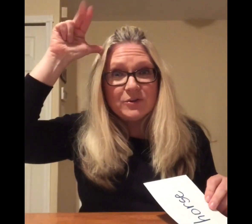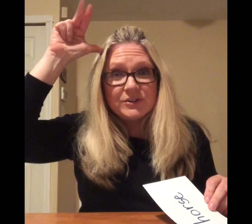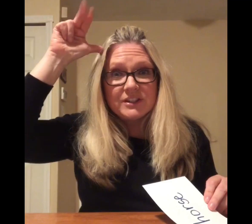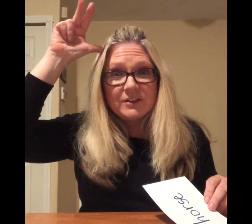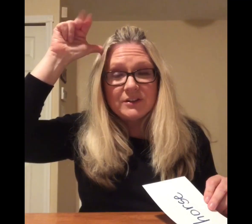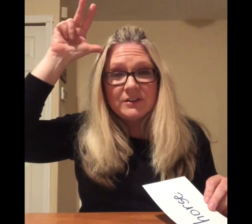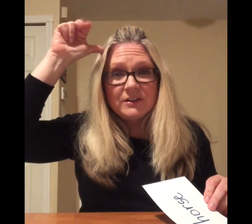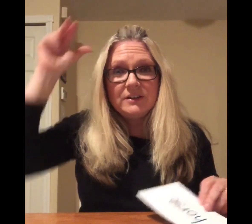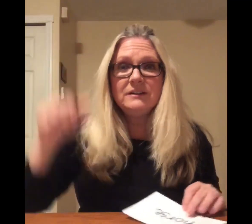ears.